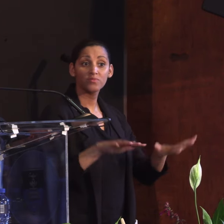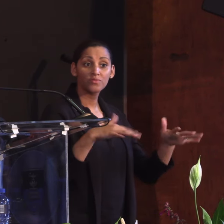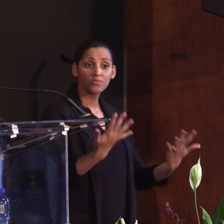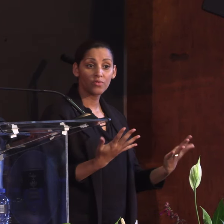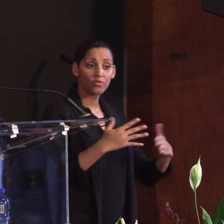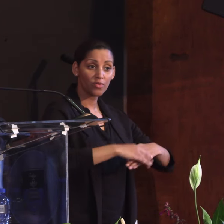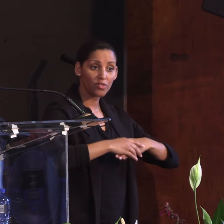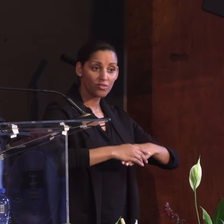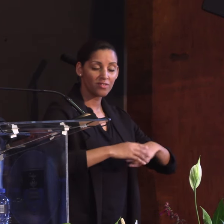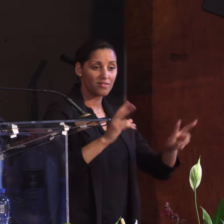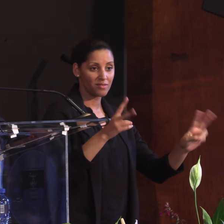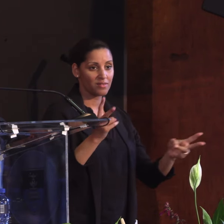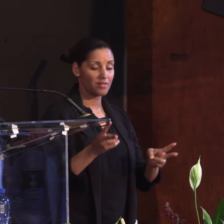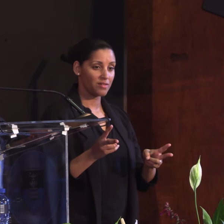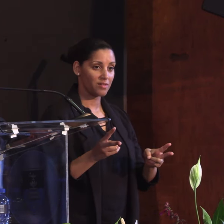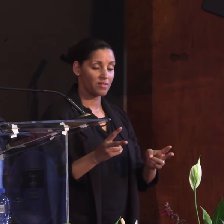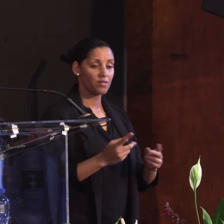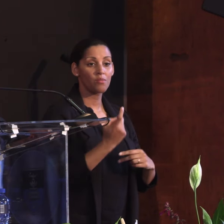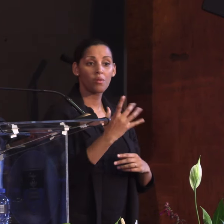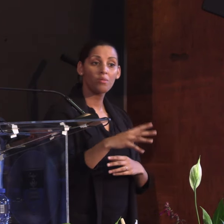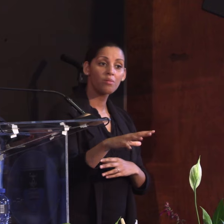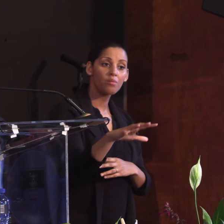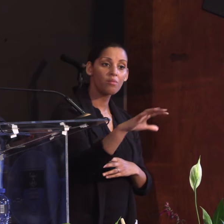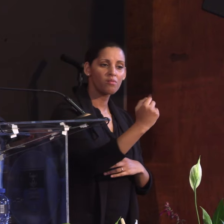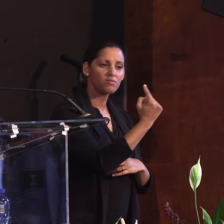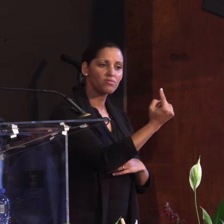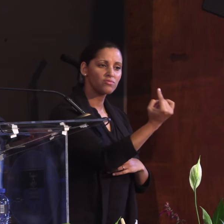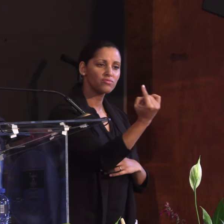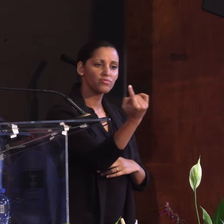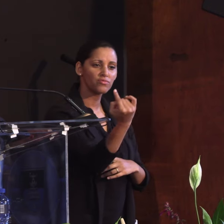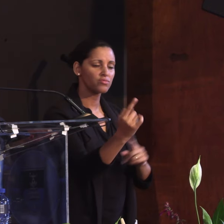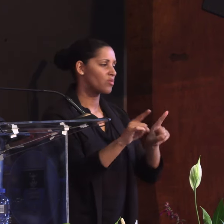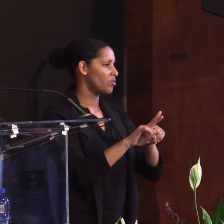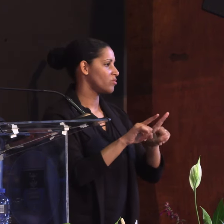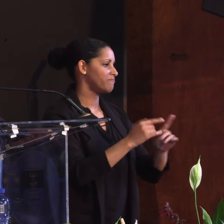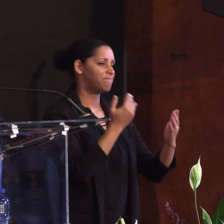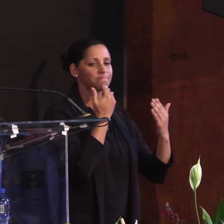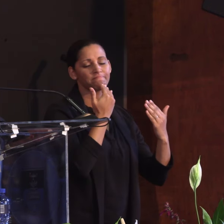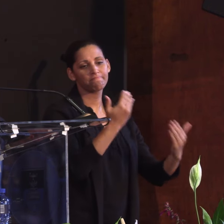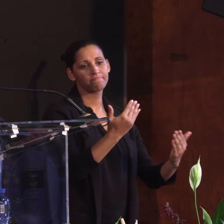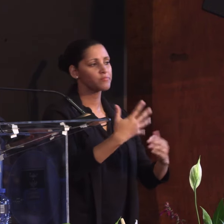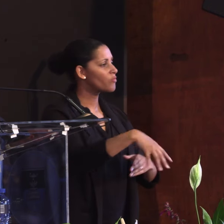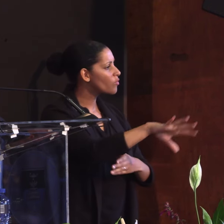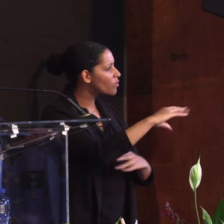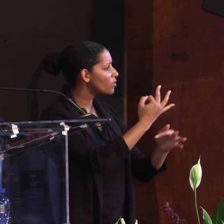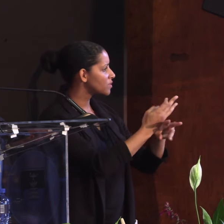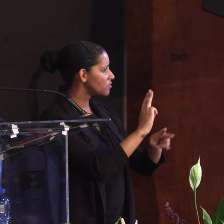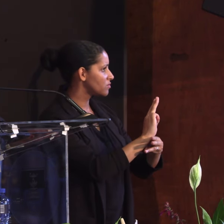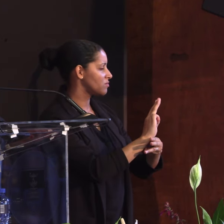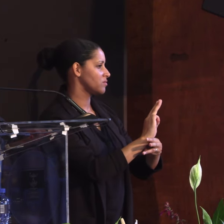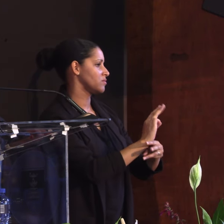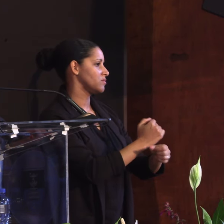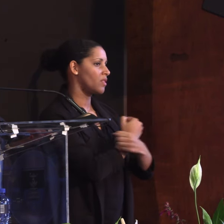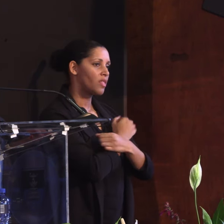Congratulations once more to every one of you, and thank you to all the parents,